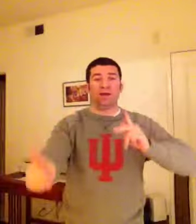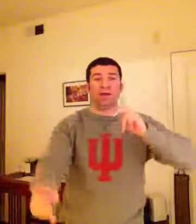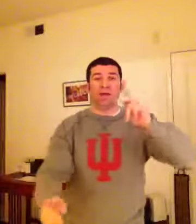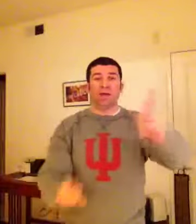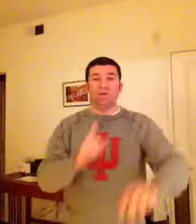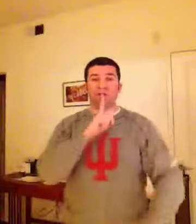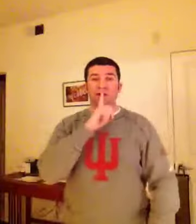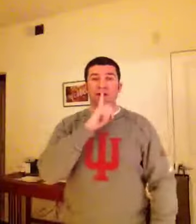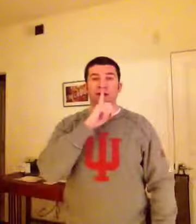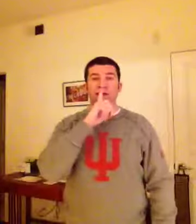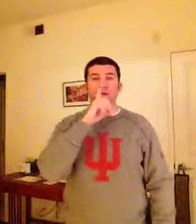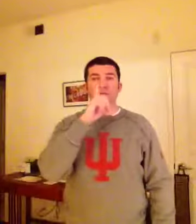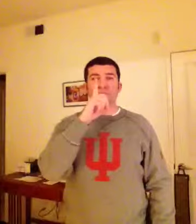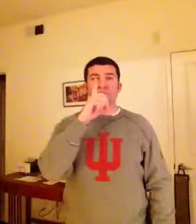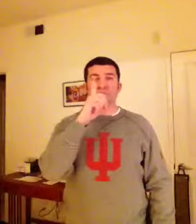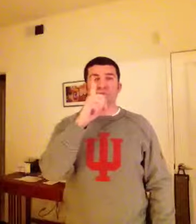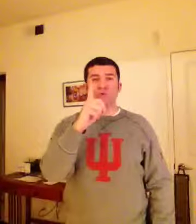Yisrael, Ve'imru